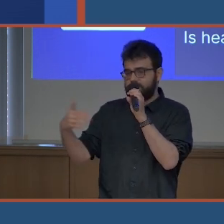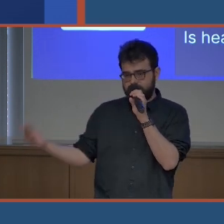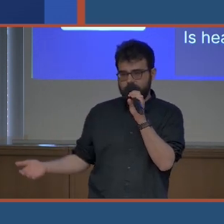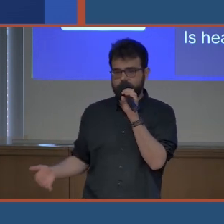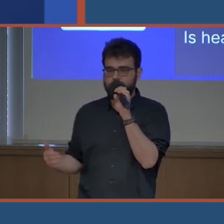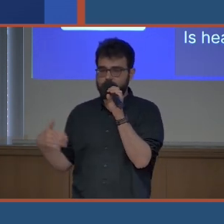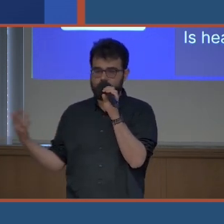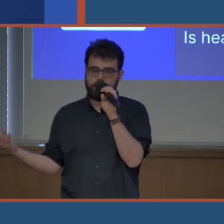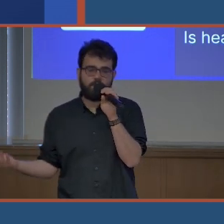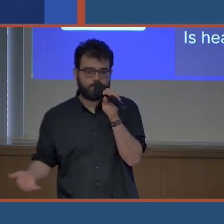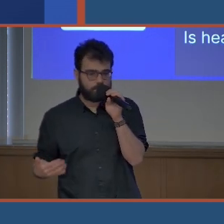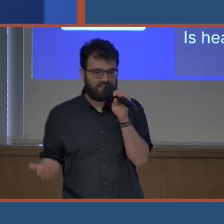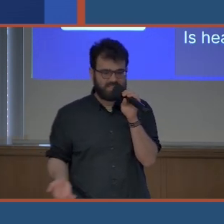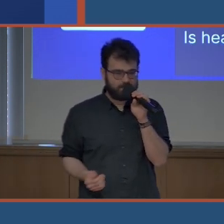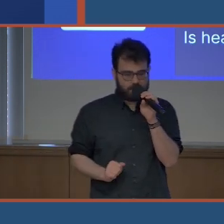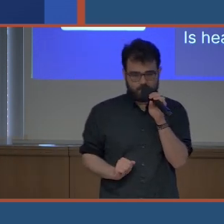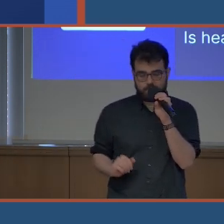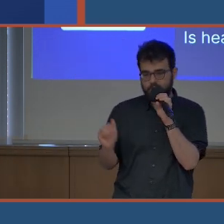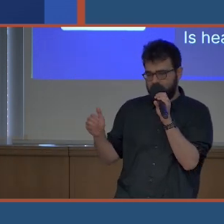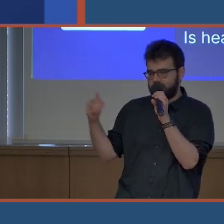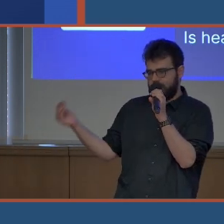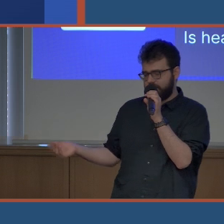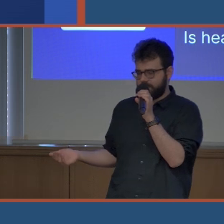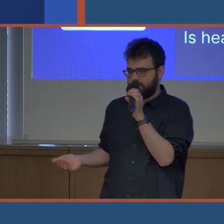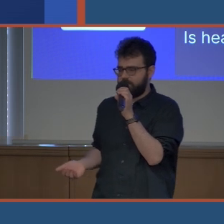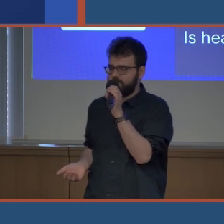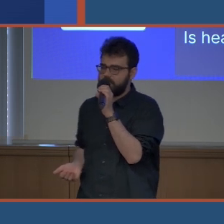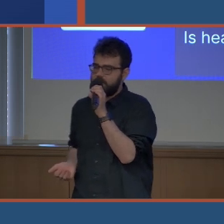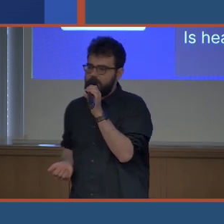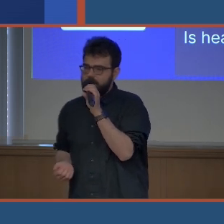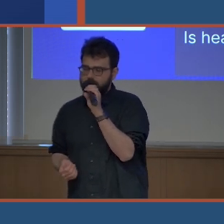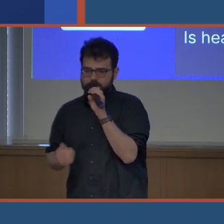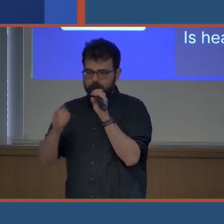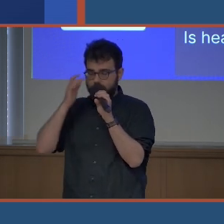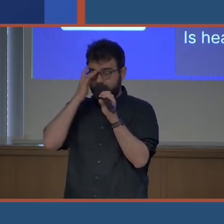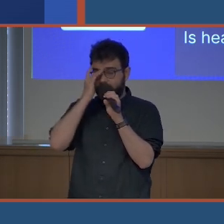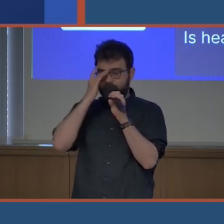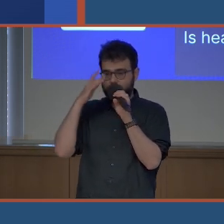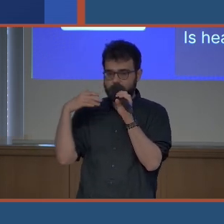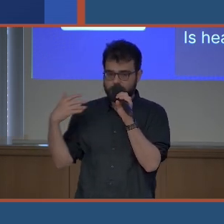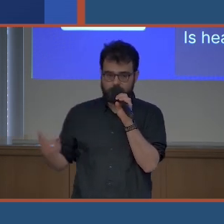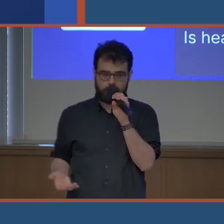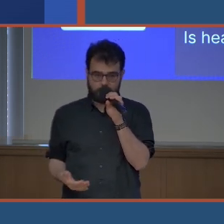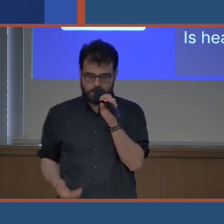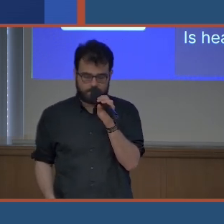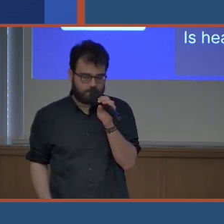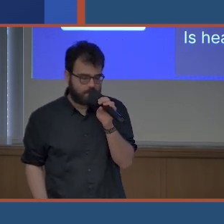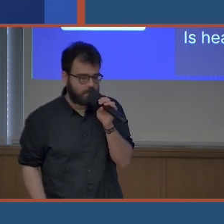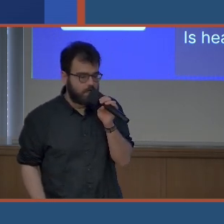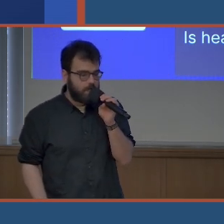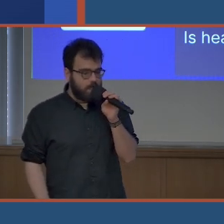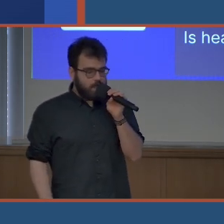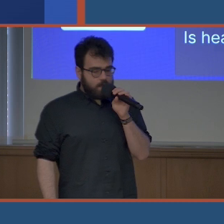the deaf teachers are usually also native signers or near native signers, because not all deaf people use sign language